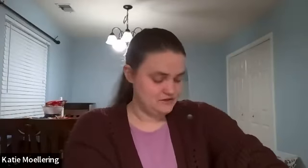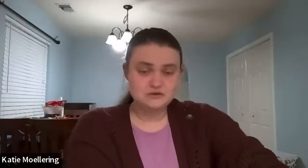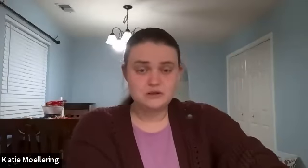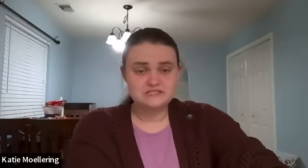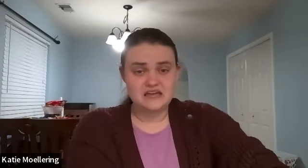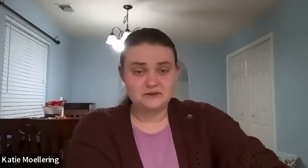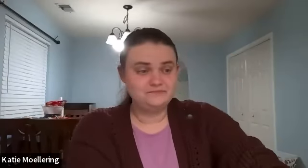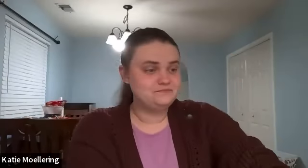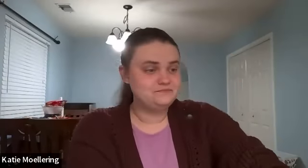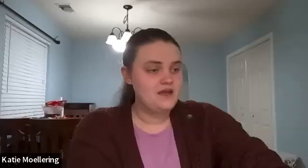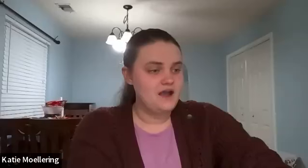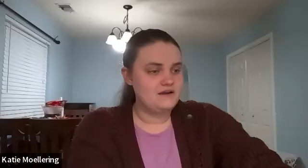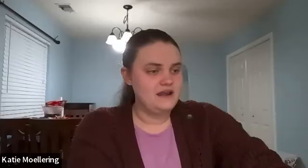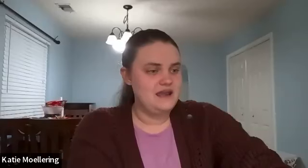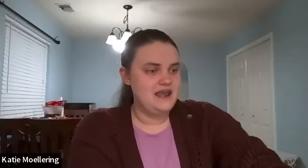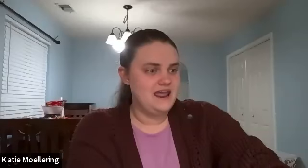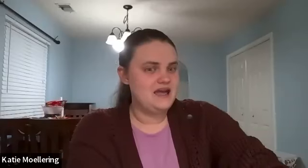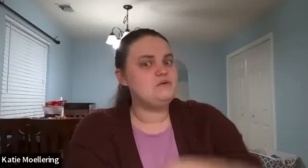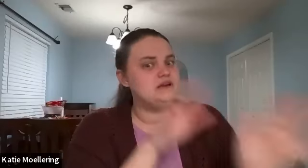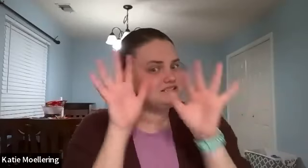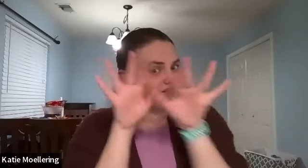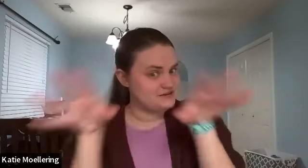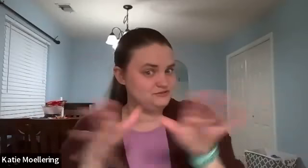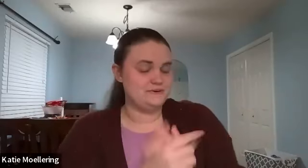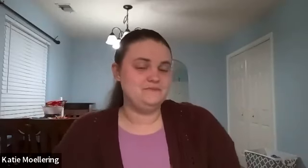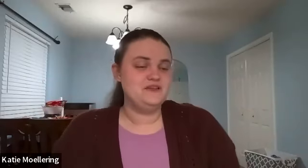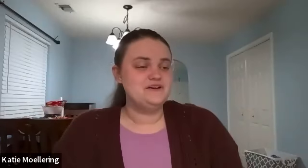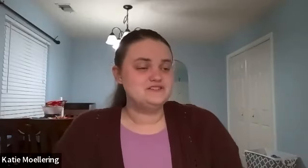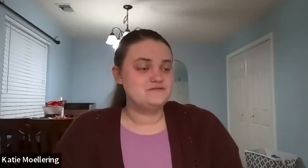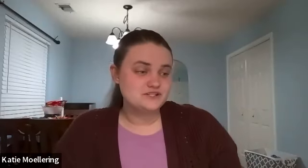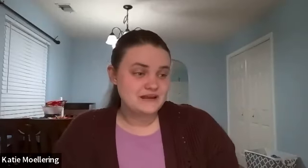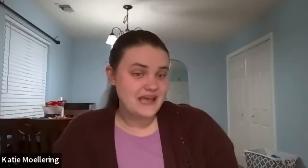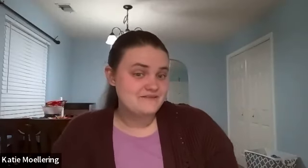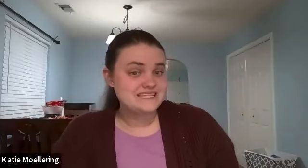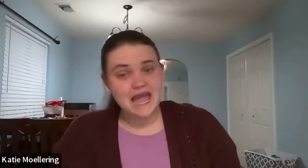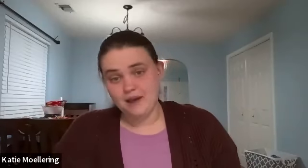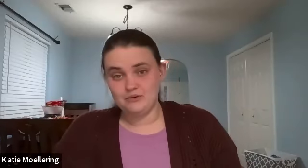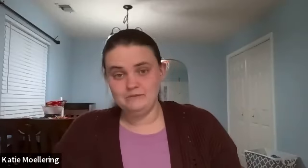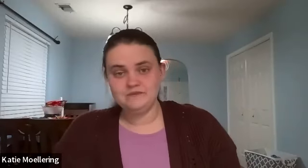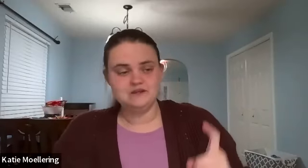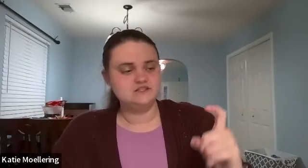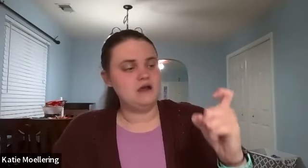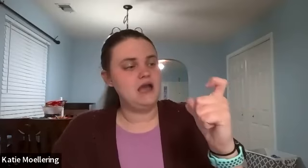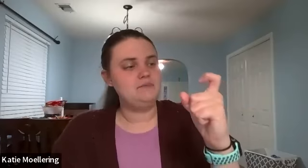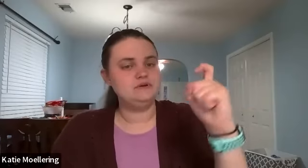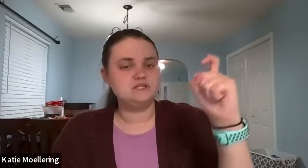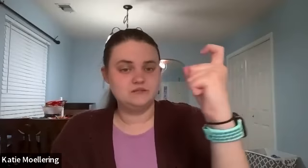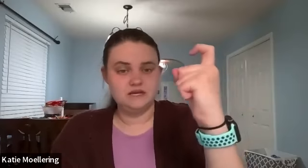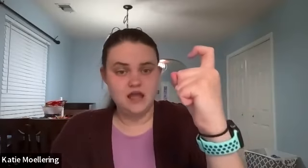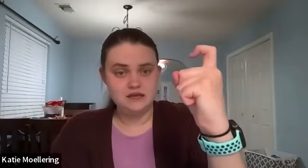so close together. All right, now we'll get on some actual fruit. So the first one I have is apple. So apple is going to be an